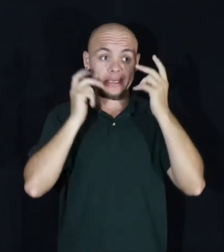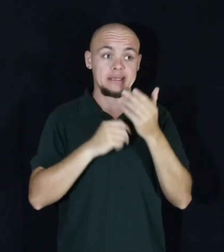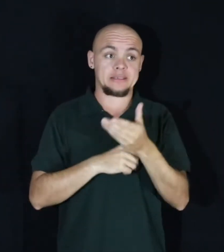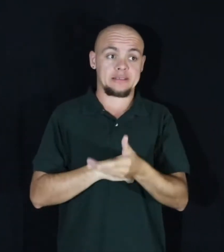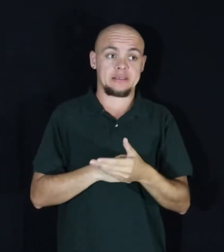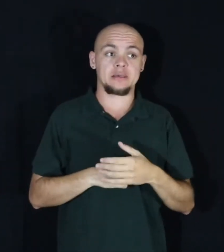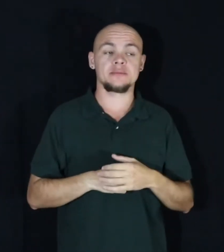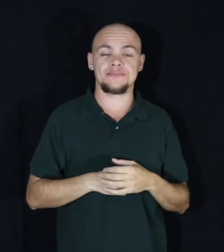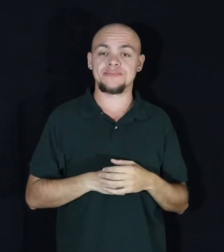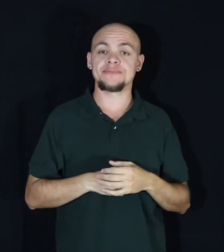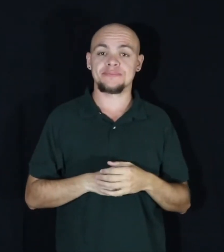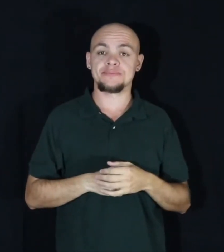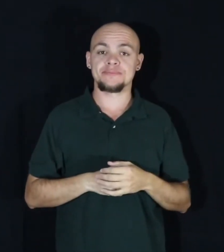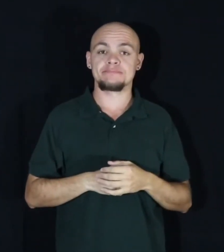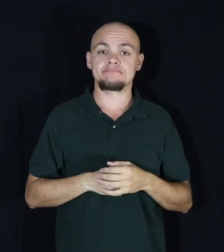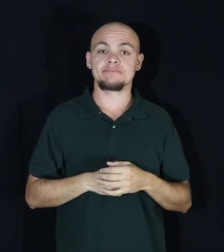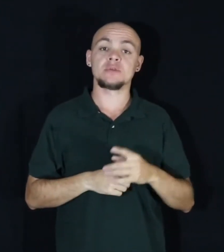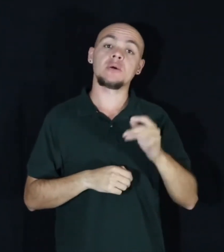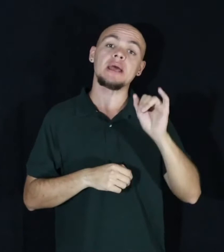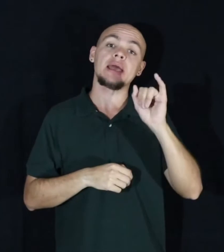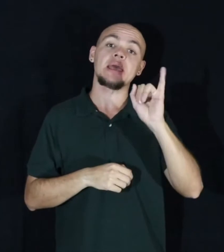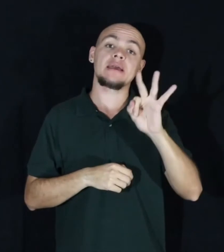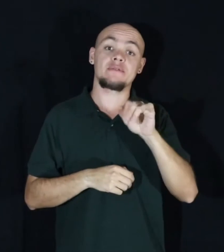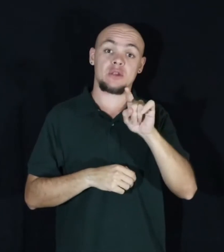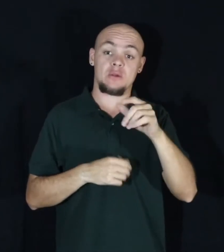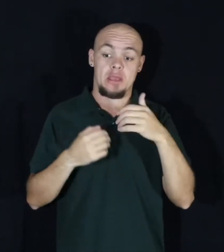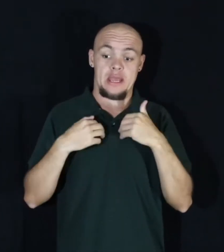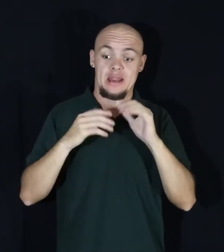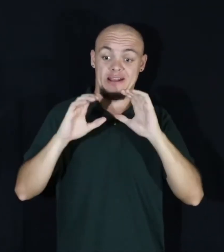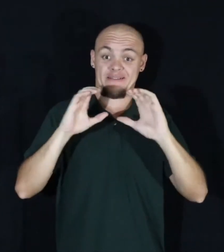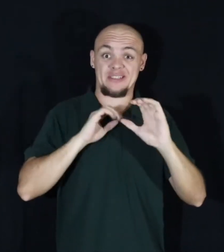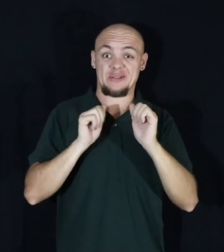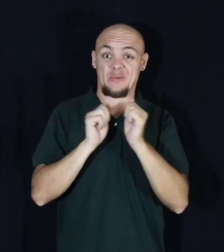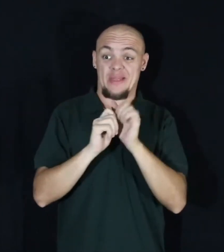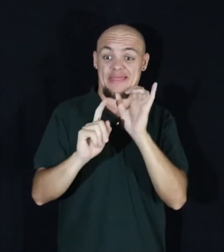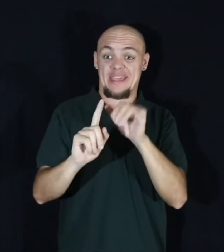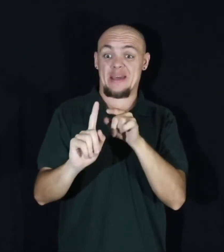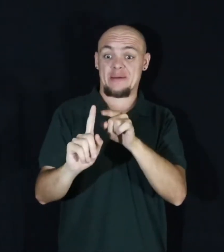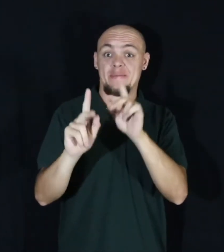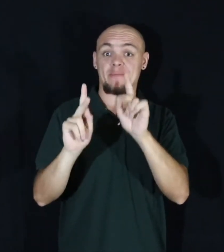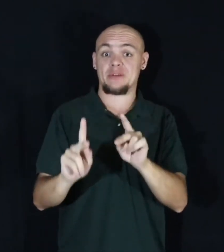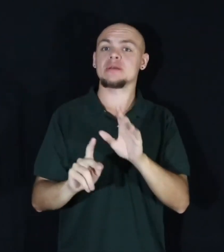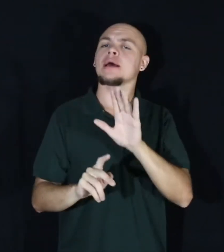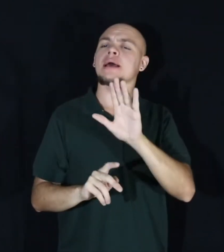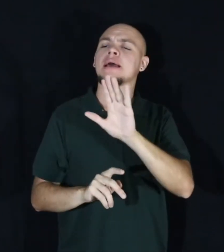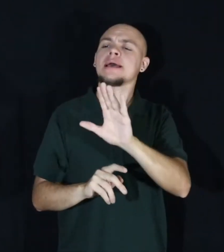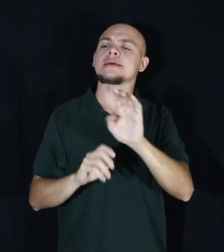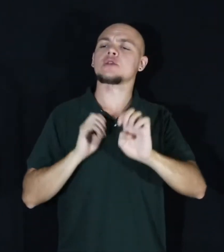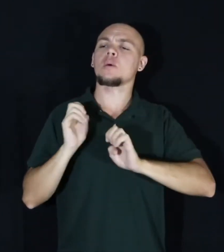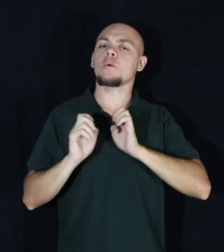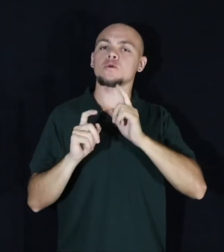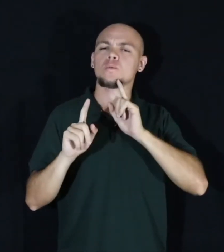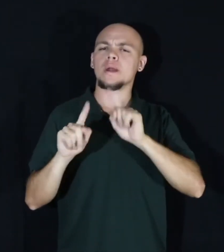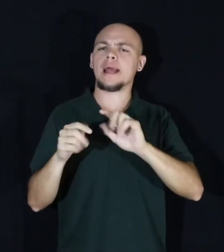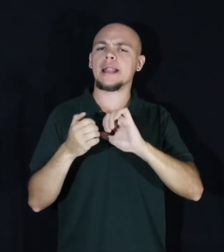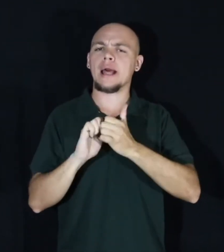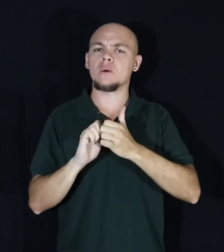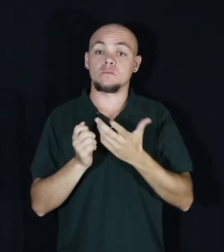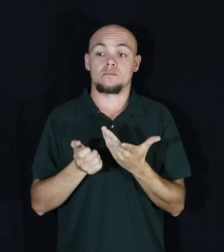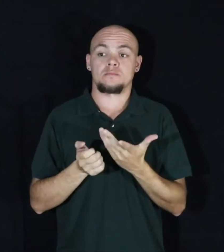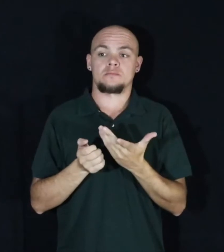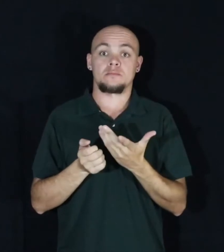right. And so imagine if you were in a conversation with this person. How would you react to his emotion? Could you still carry the